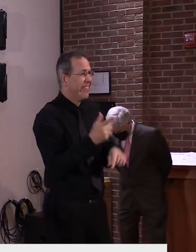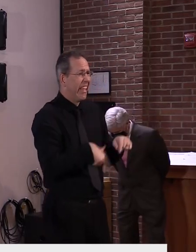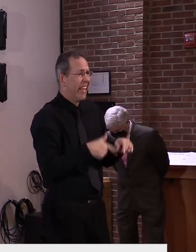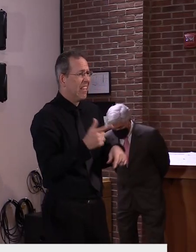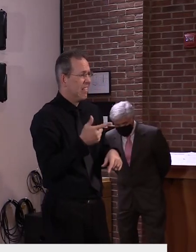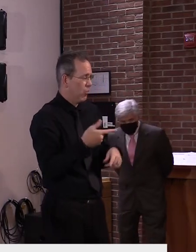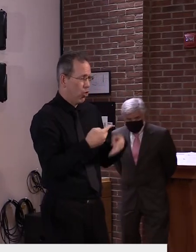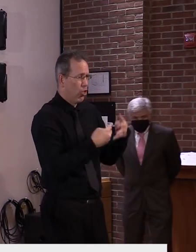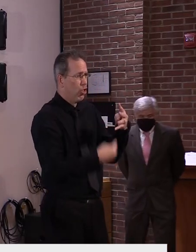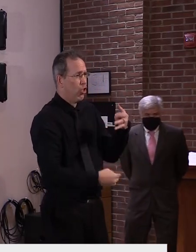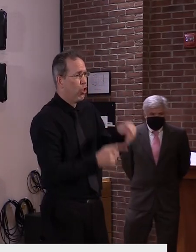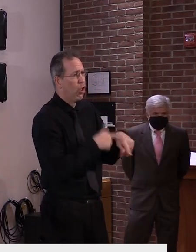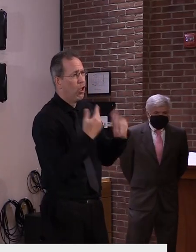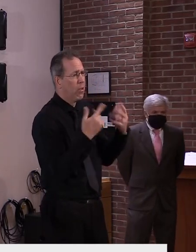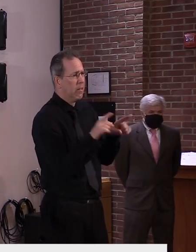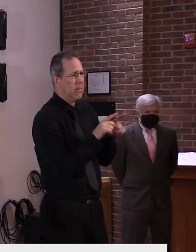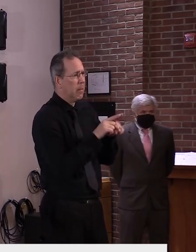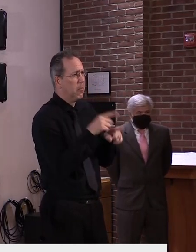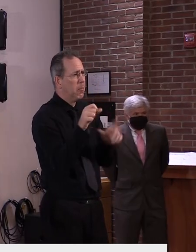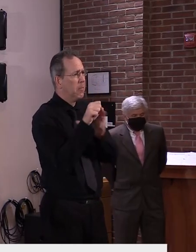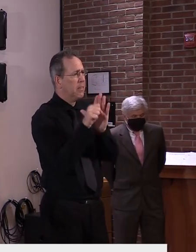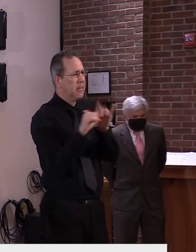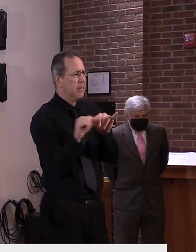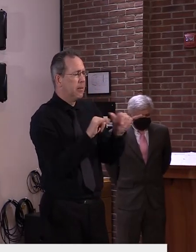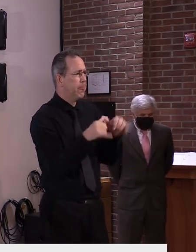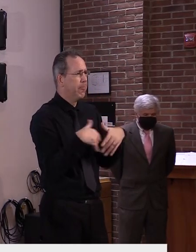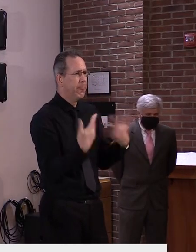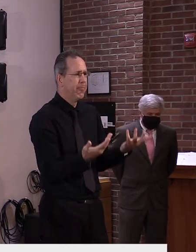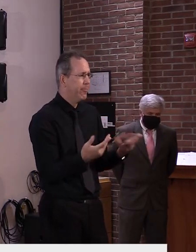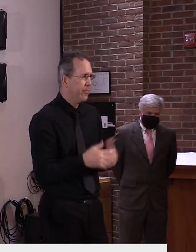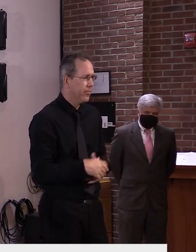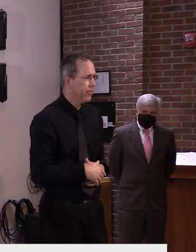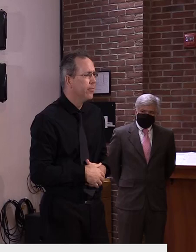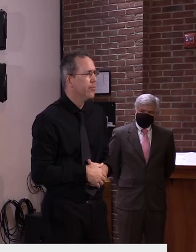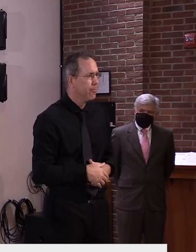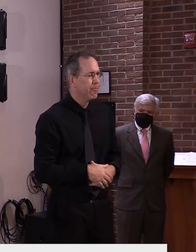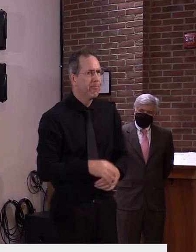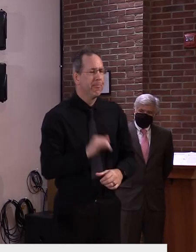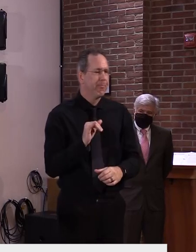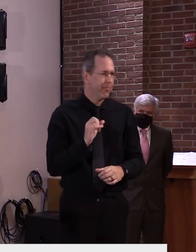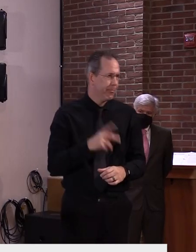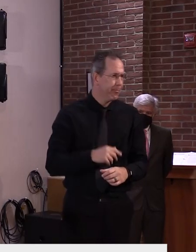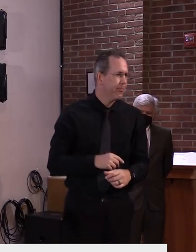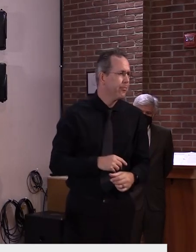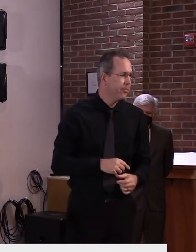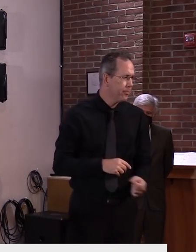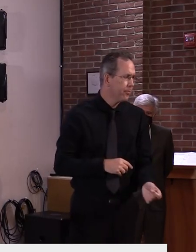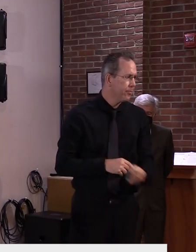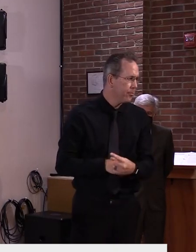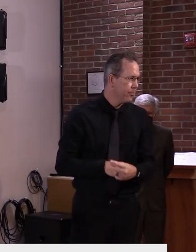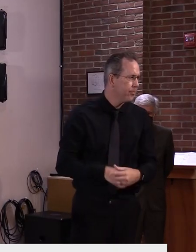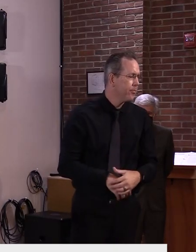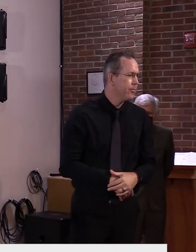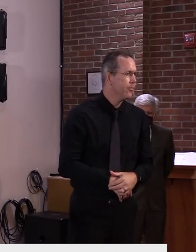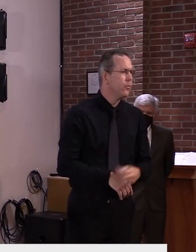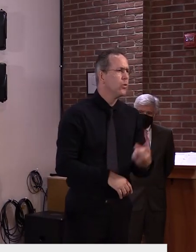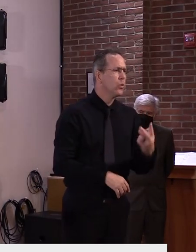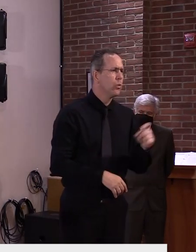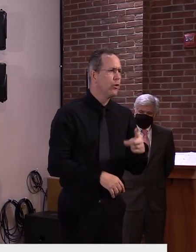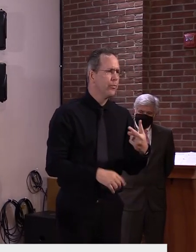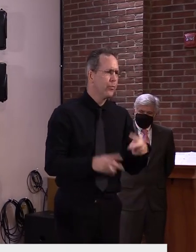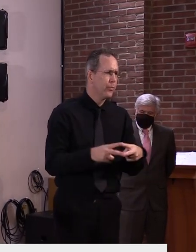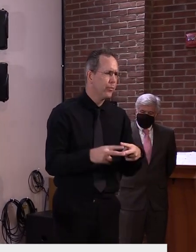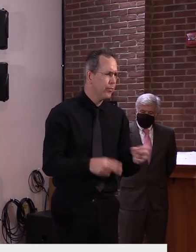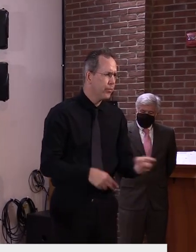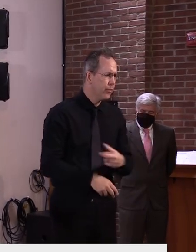Tim, Vermont Business Magazine. Hi, Rebecca. I had two questions. One for Joel Goldstein